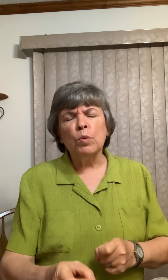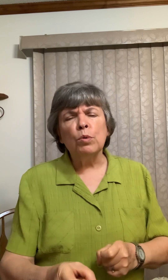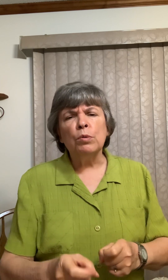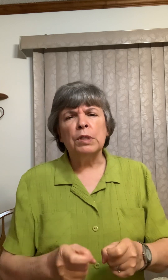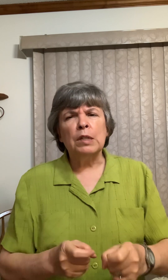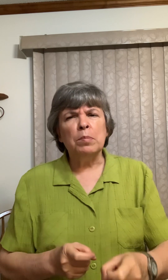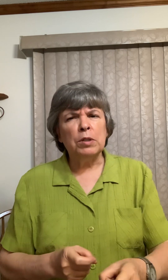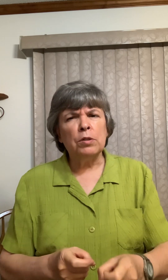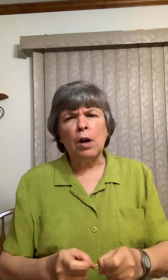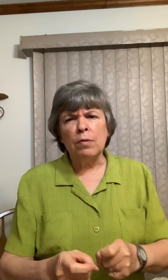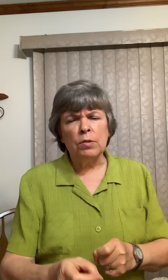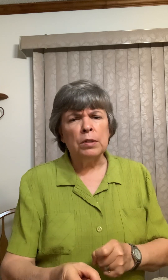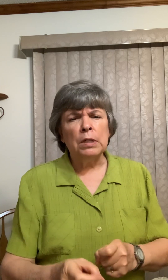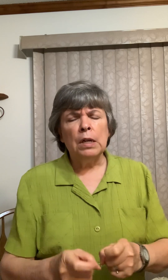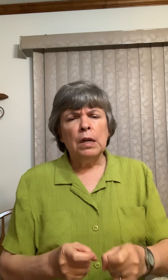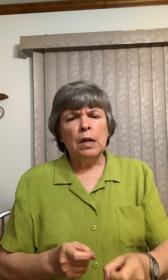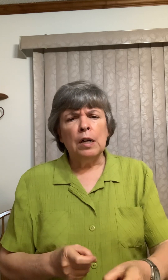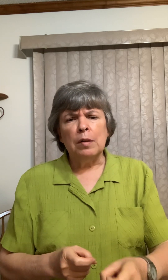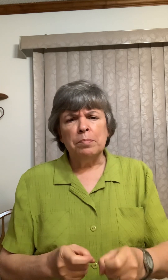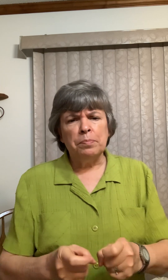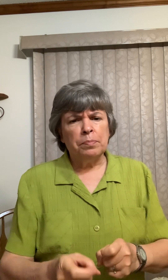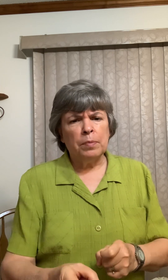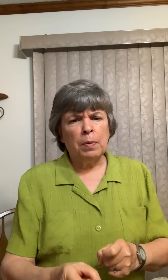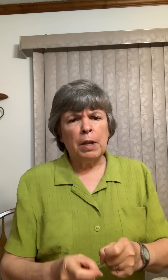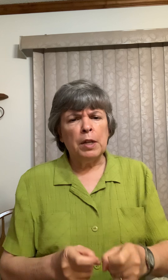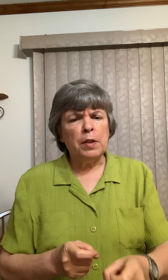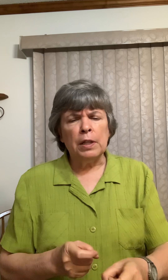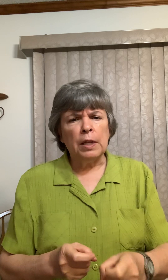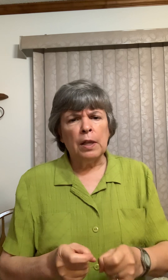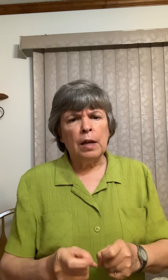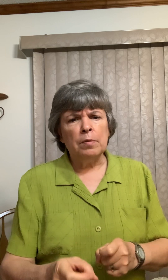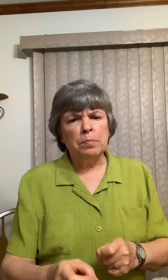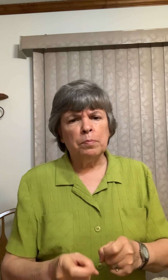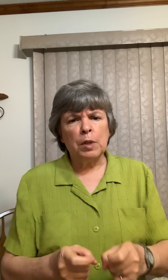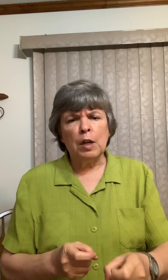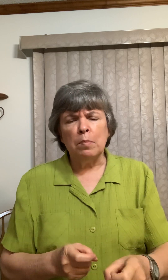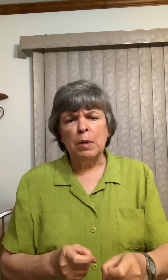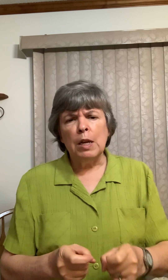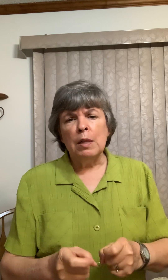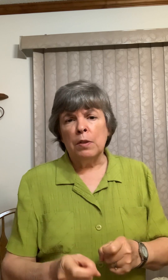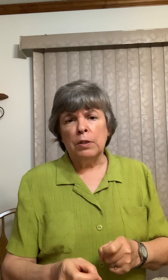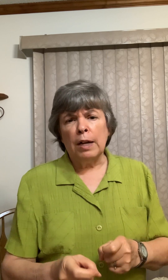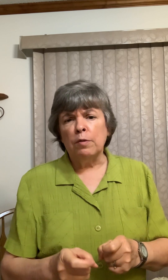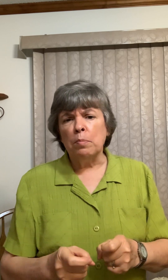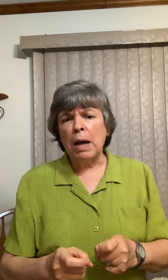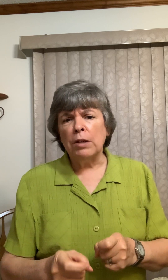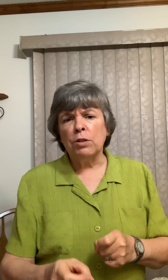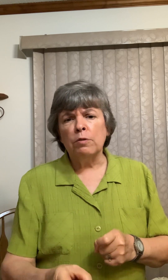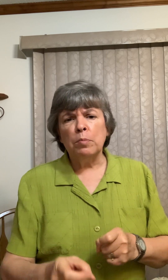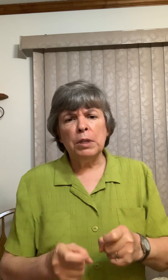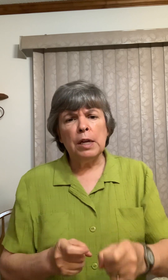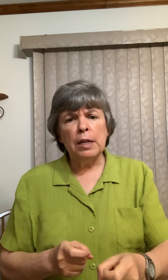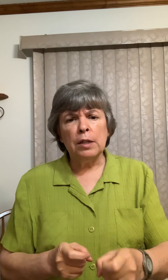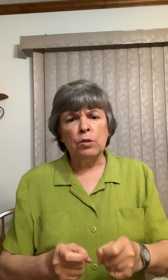rules. It could be sovereign, anything like that. The sign for master would be a